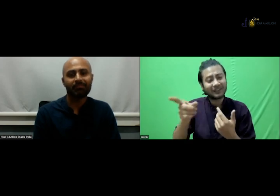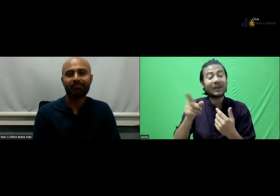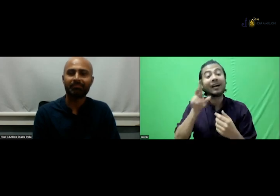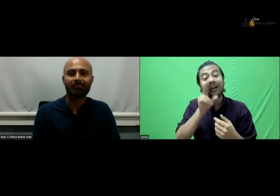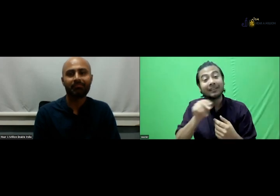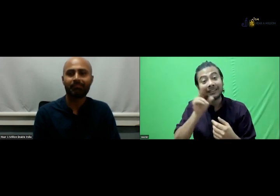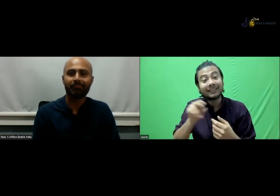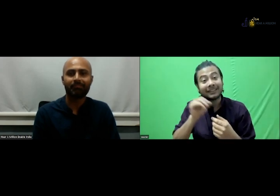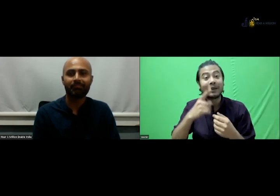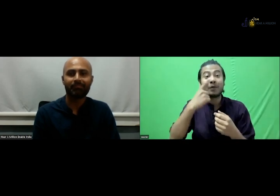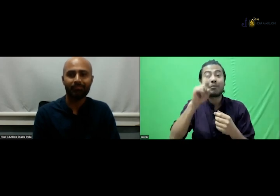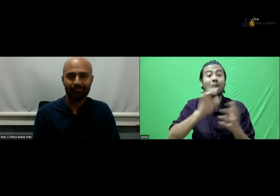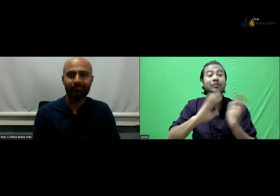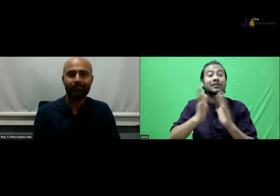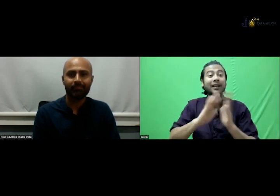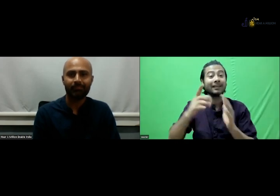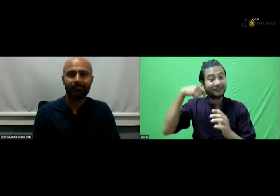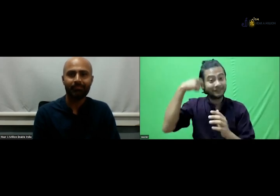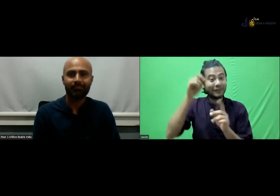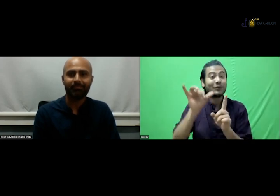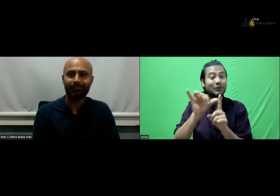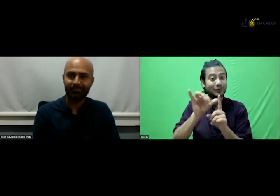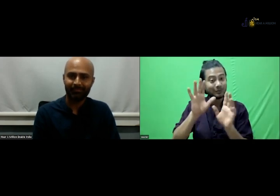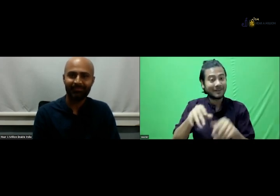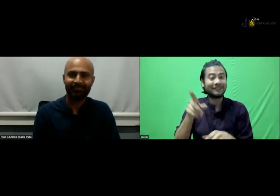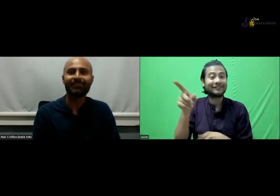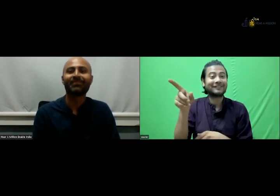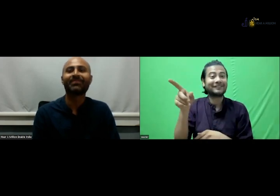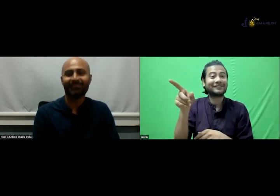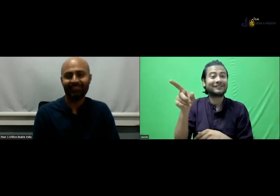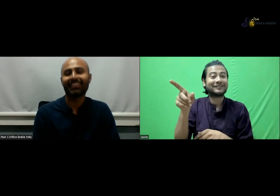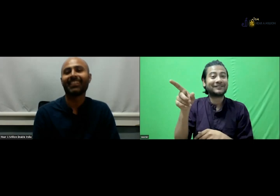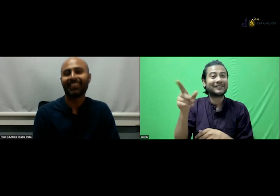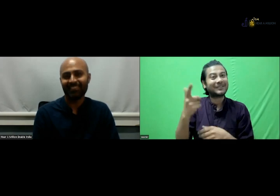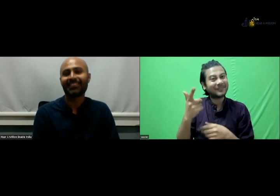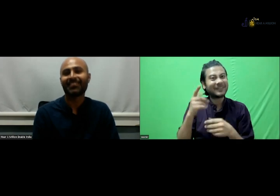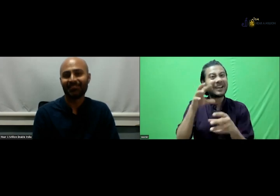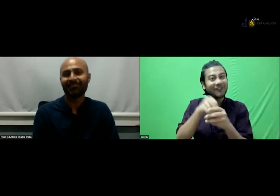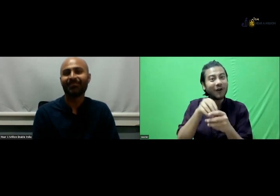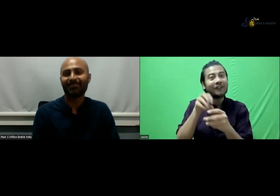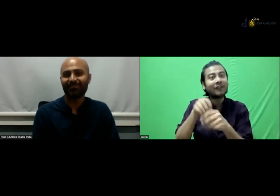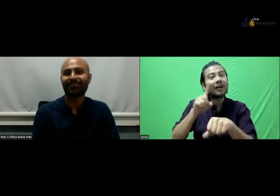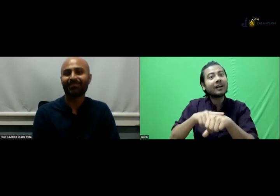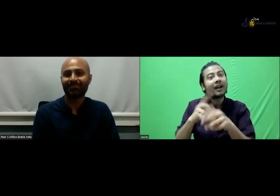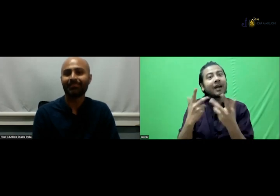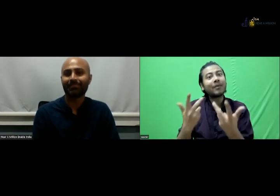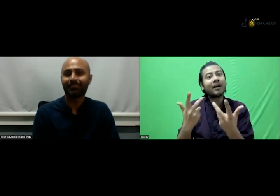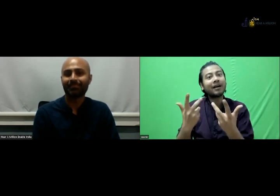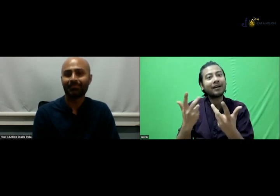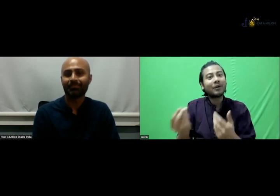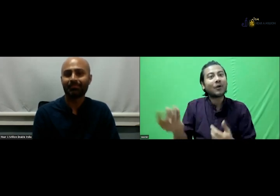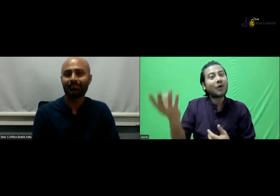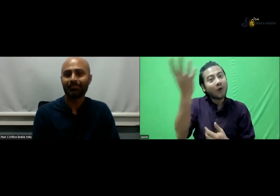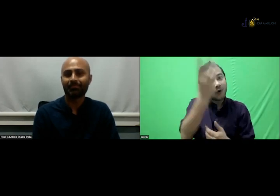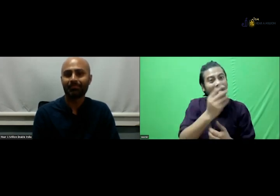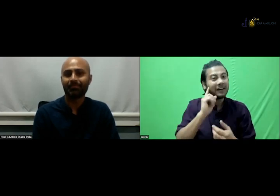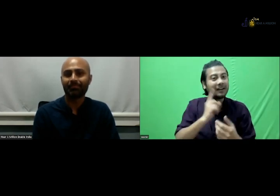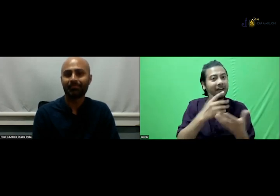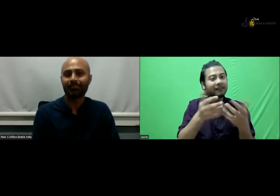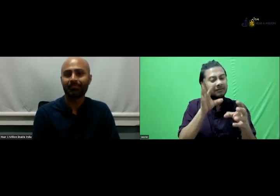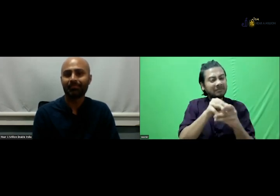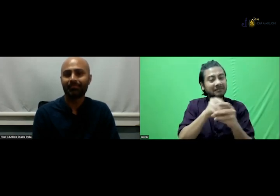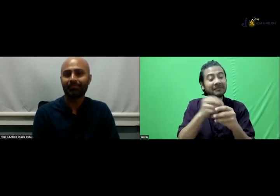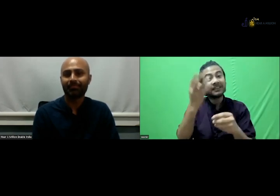think, Sad Girlfriend. So there was a song where he has signed a song as well. So he was